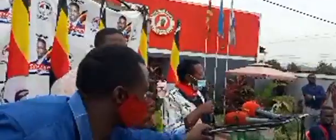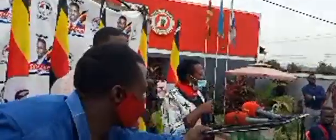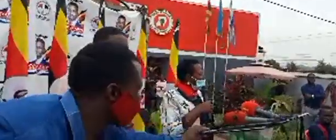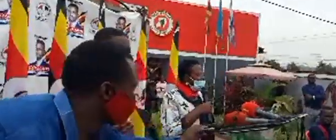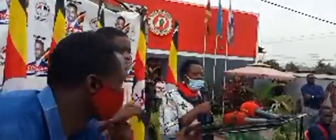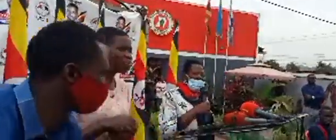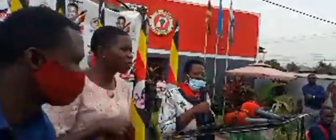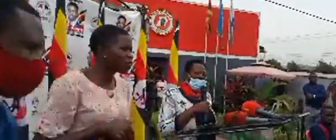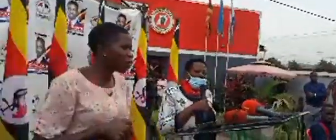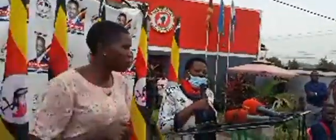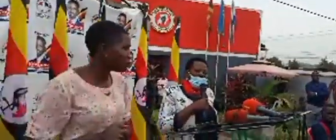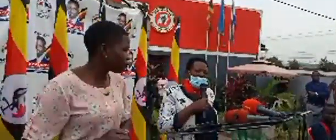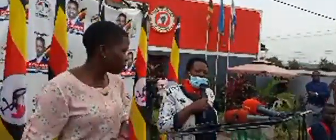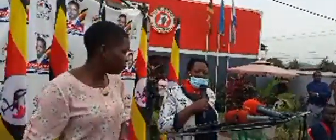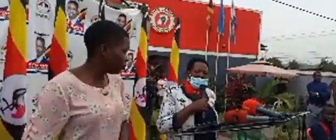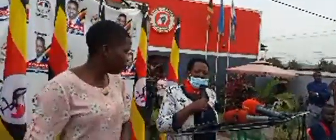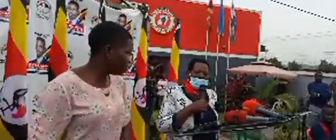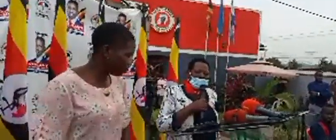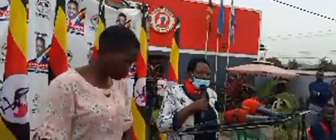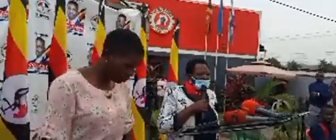speaker.